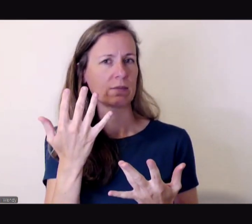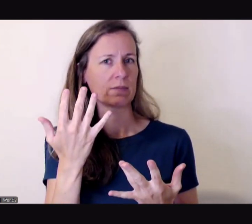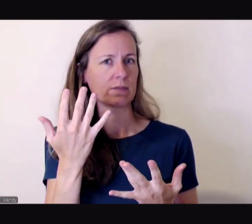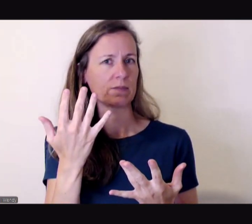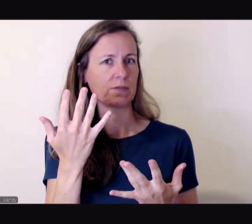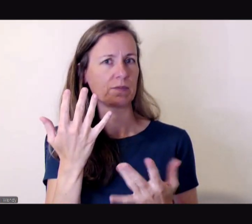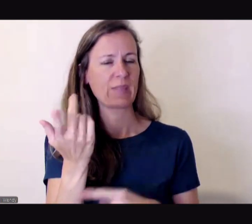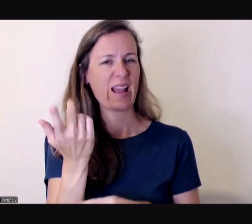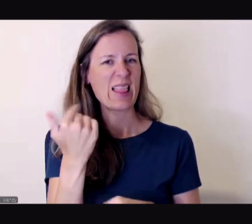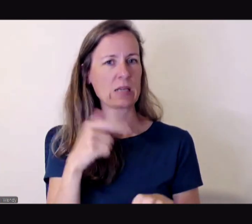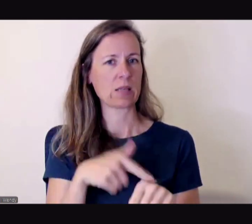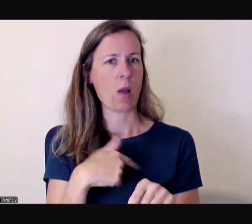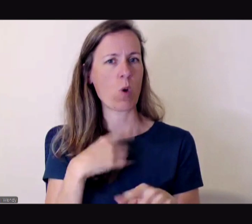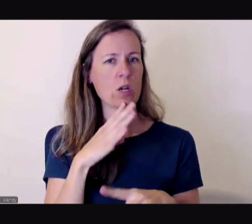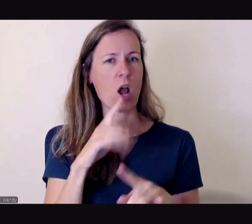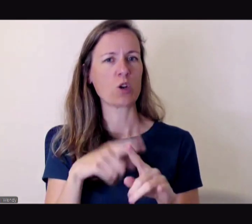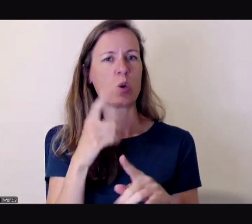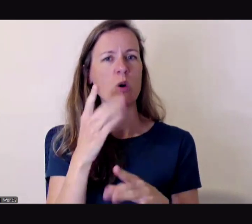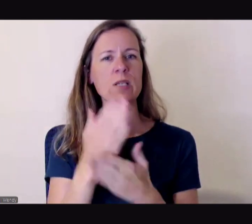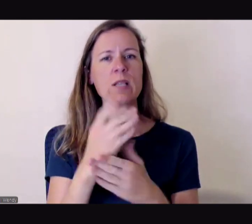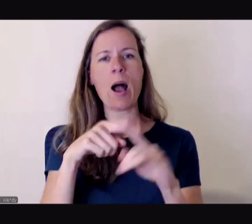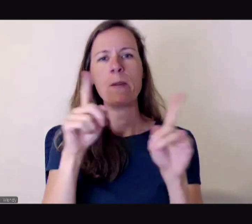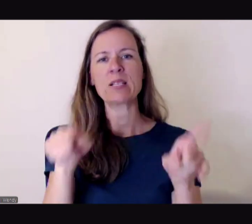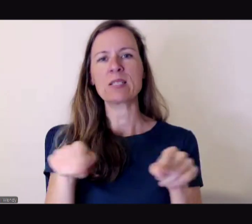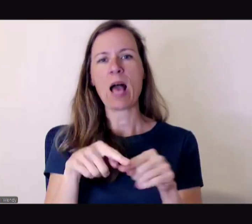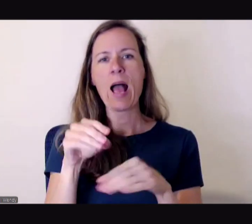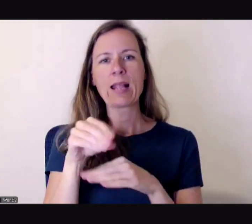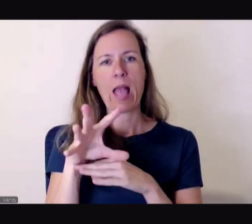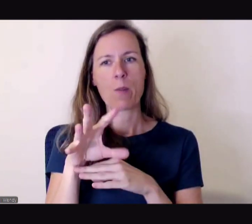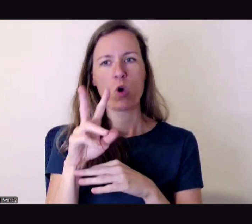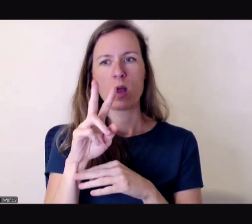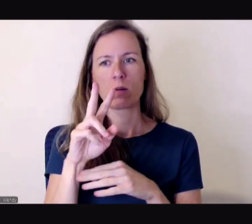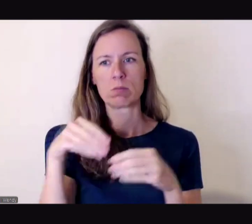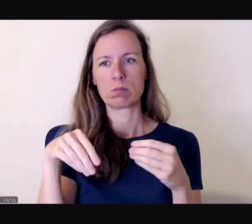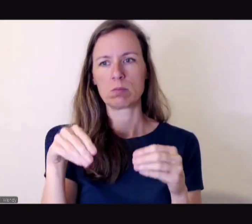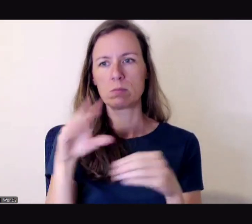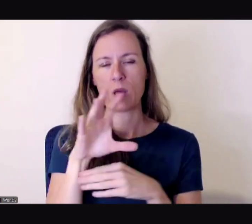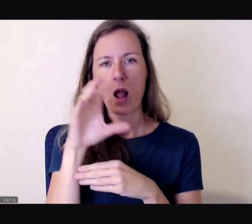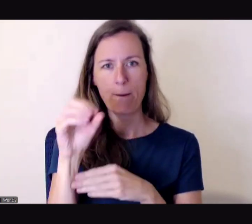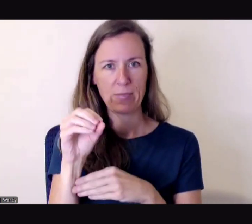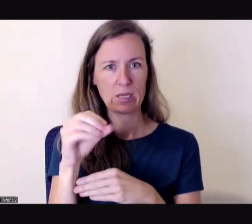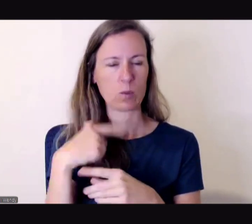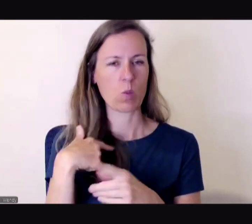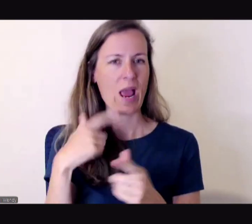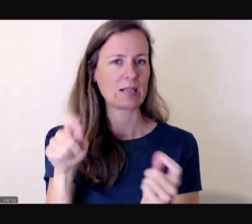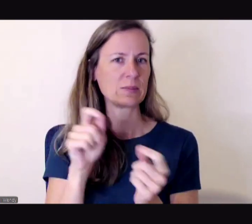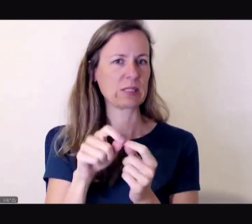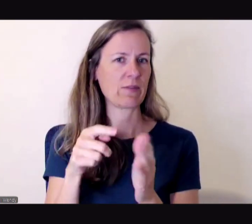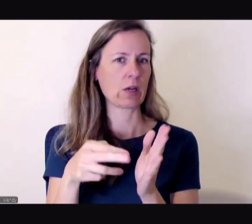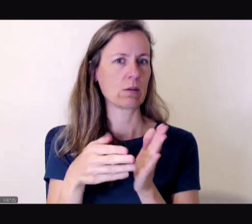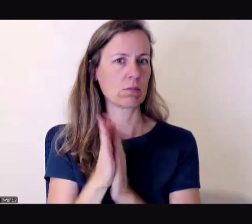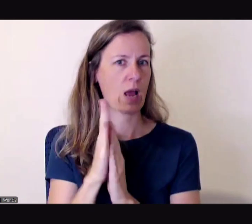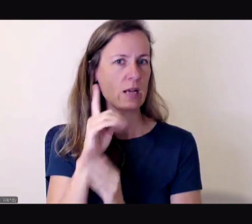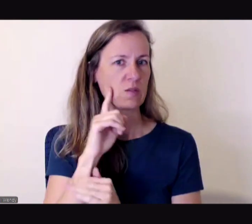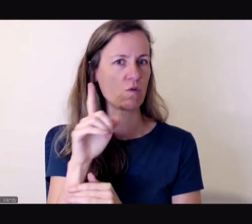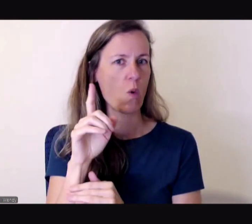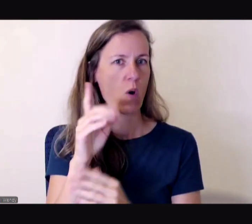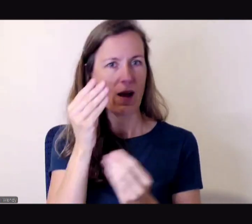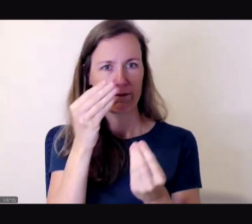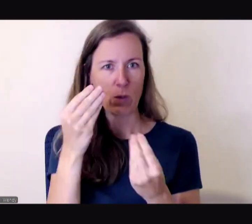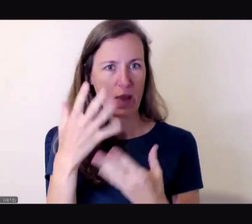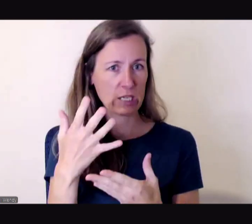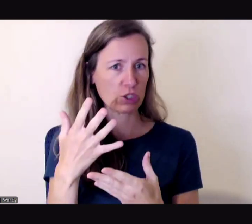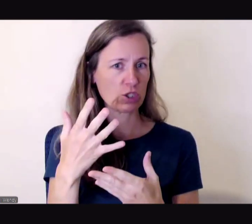camera vendor, there were some specific requests for data and information that they were going to get back to us